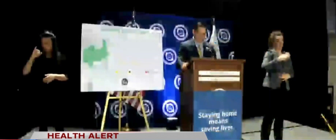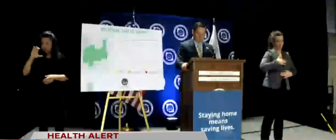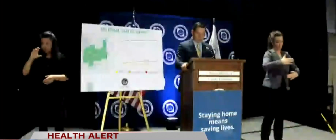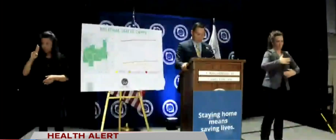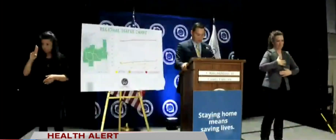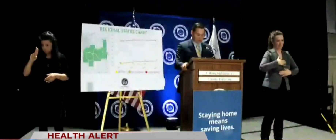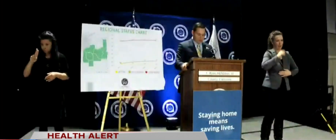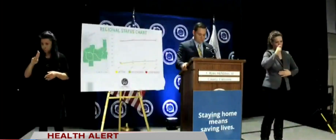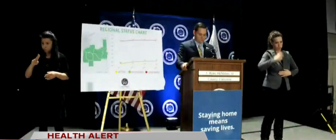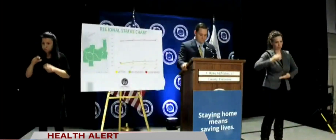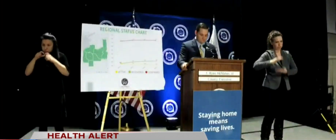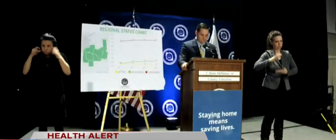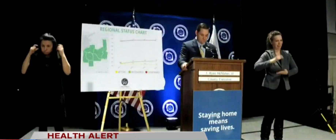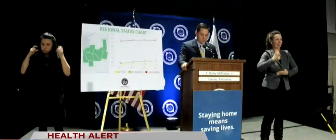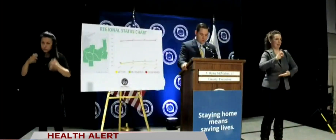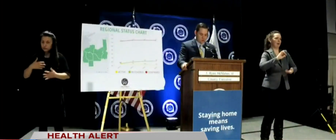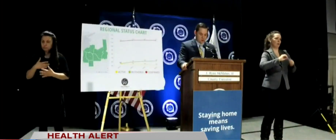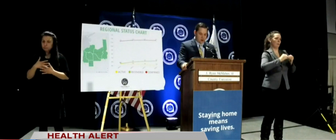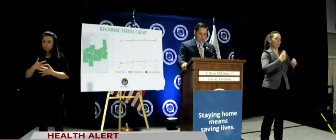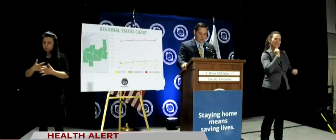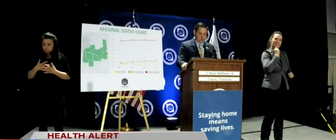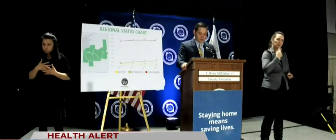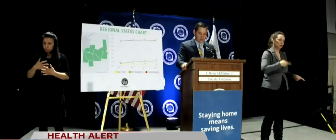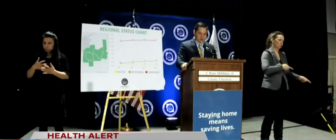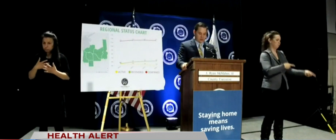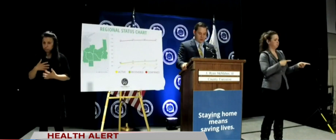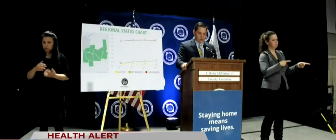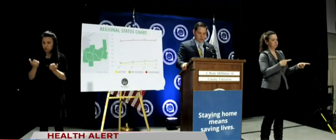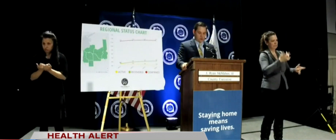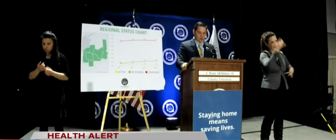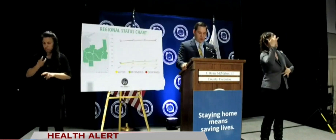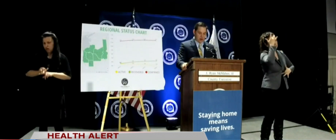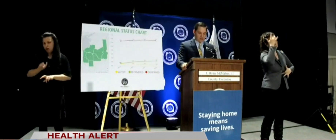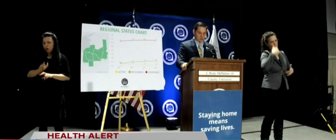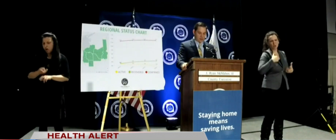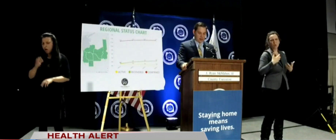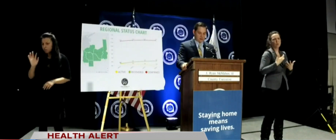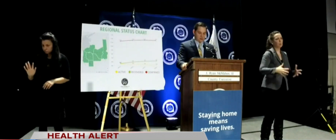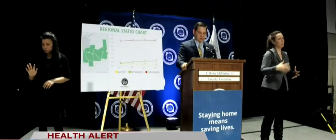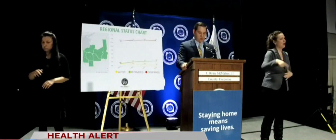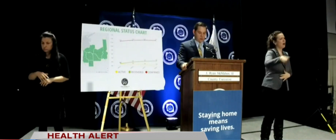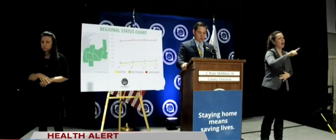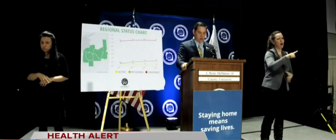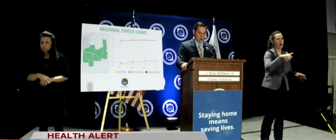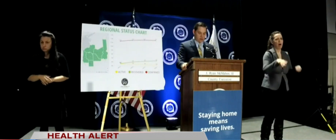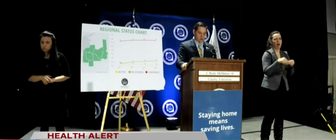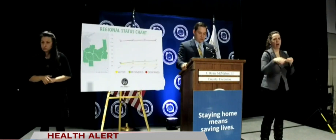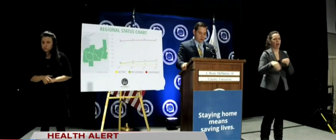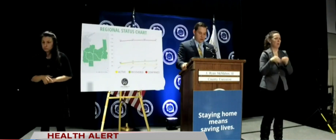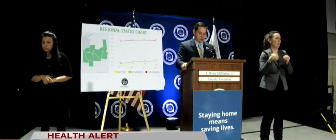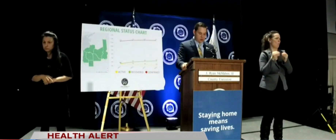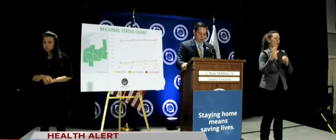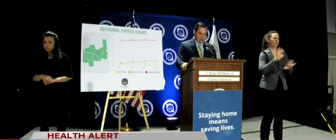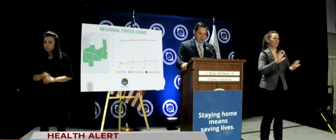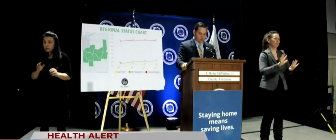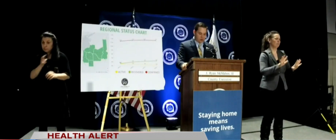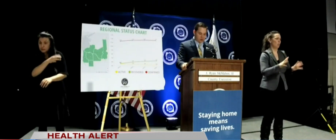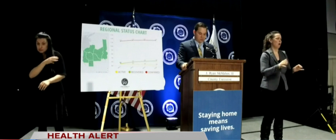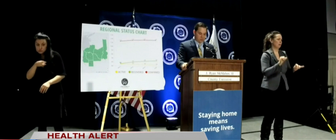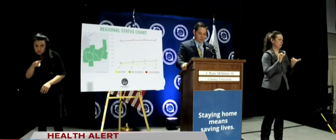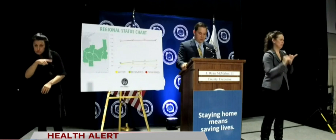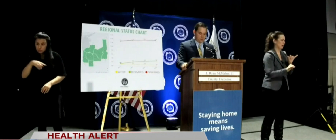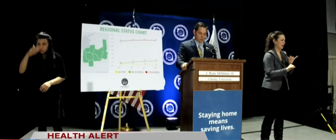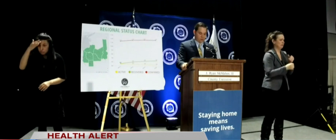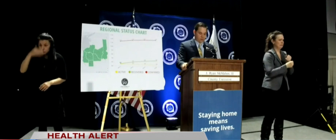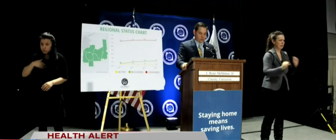not a position you want to be in. Further details on those who are hospitalized: 21 Caucasian, 12 African